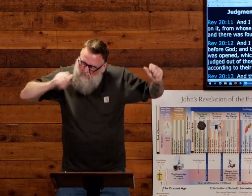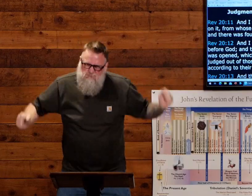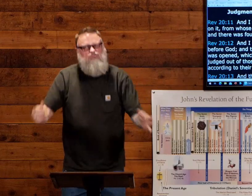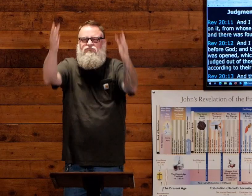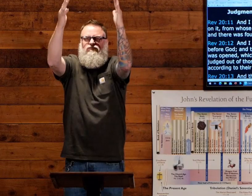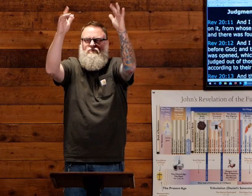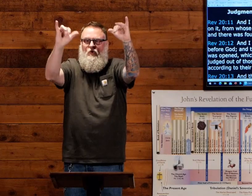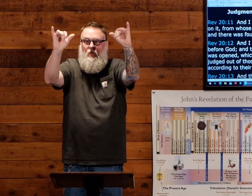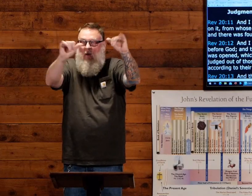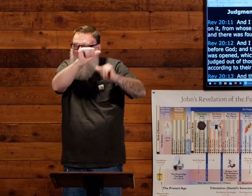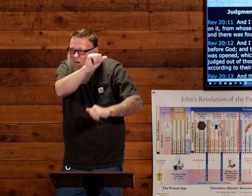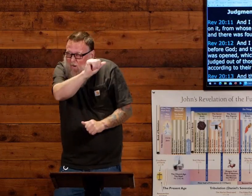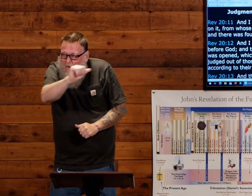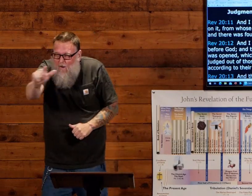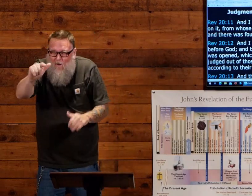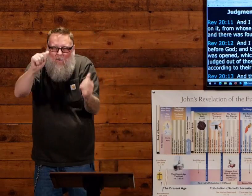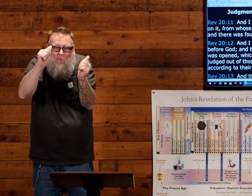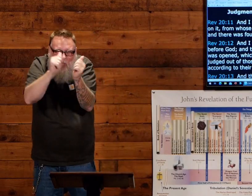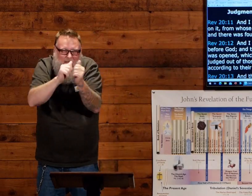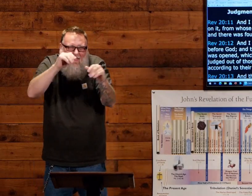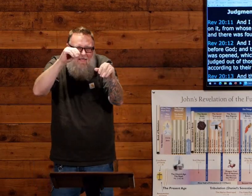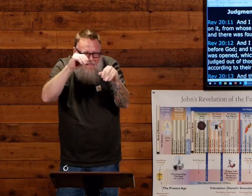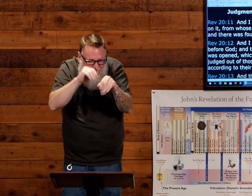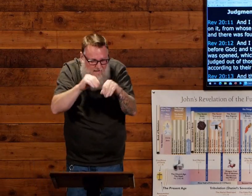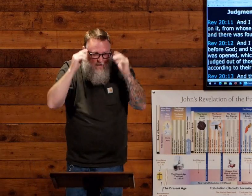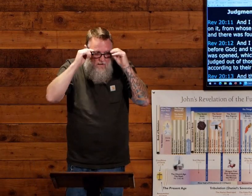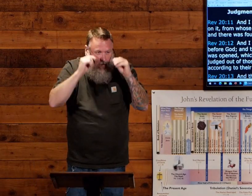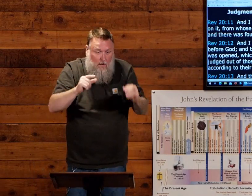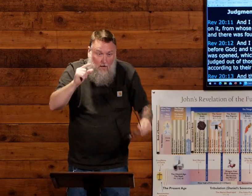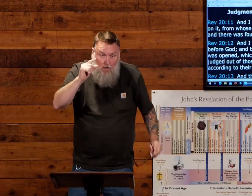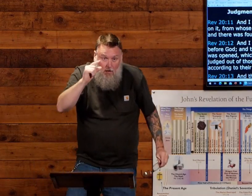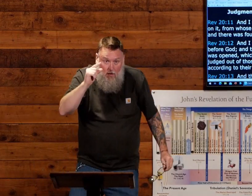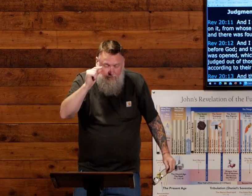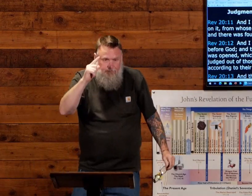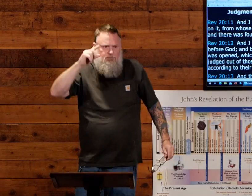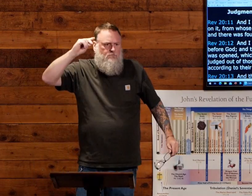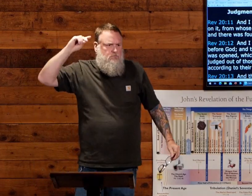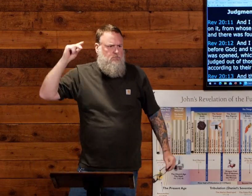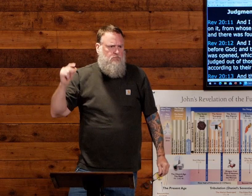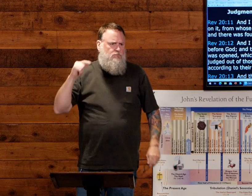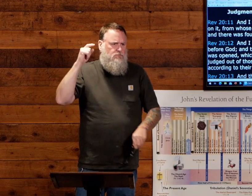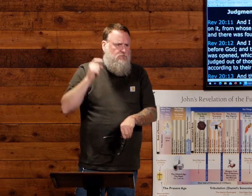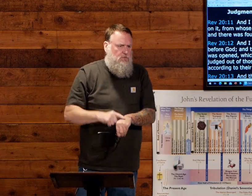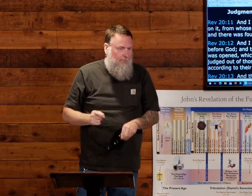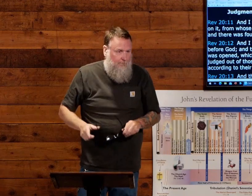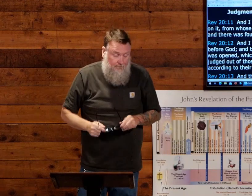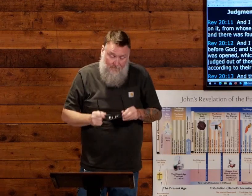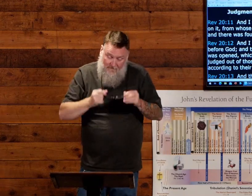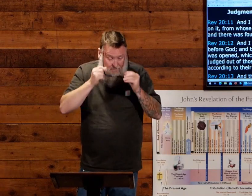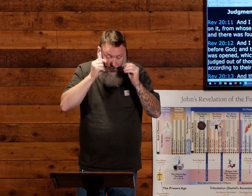But those who remain in Christ will then be taken in the twinkling of an eye.